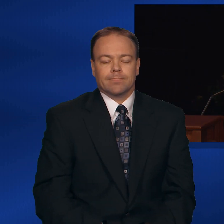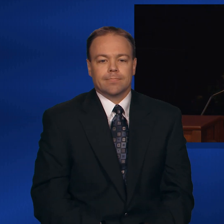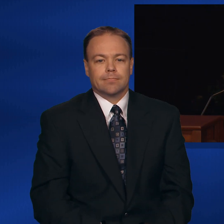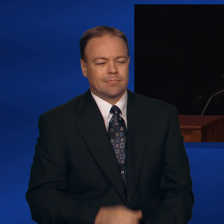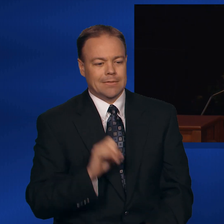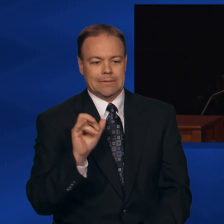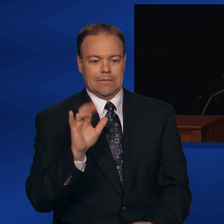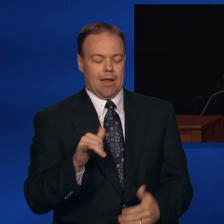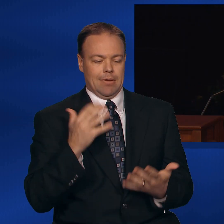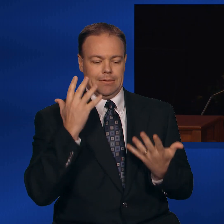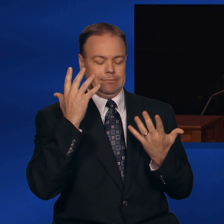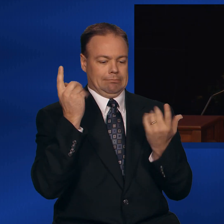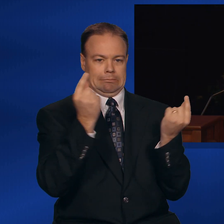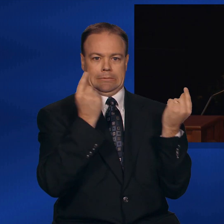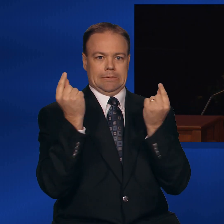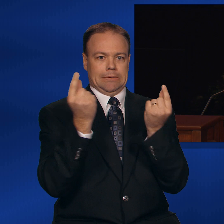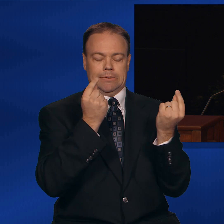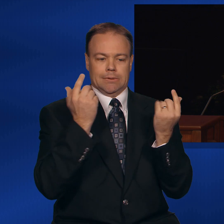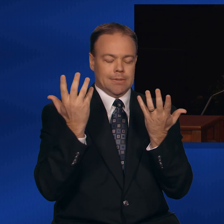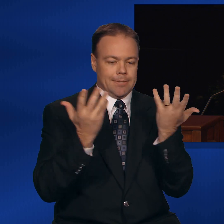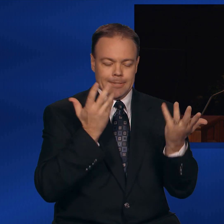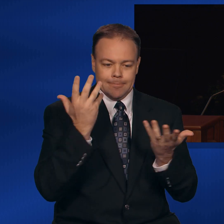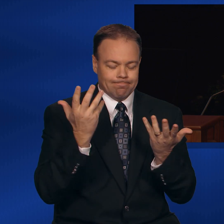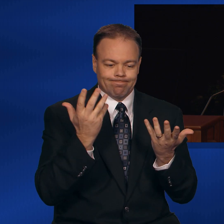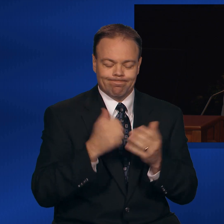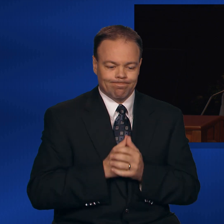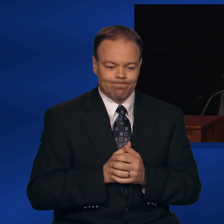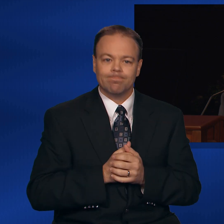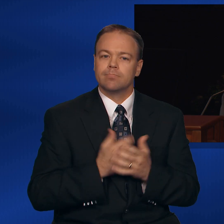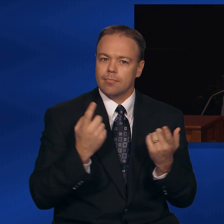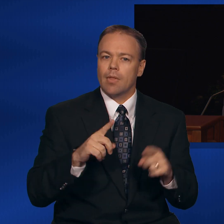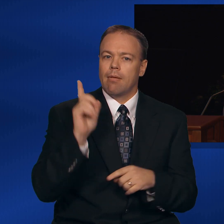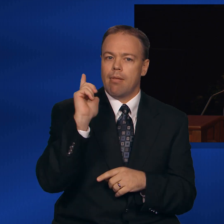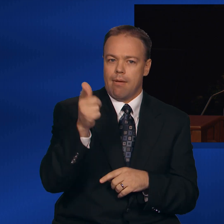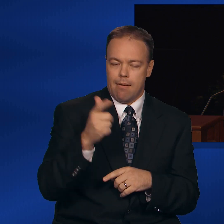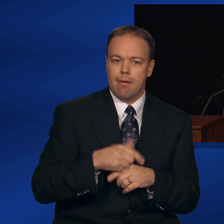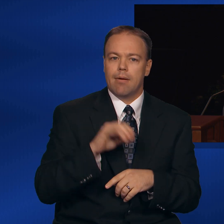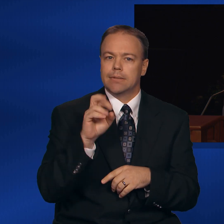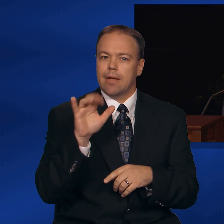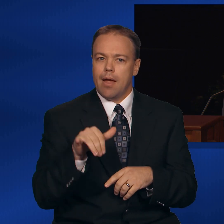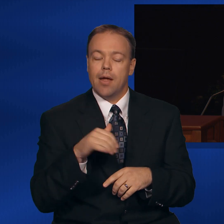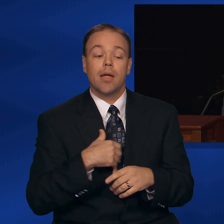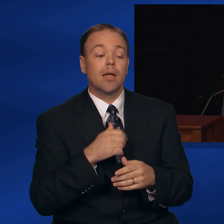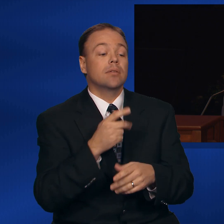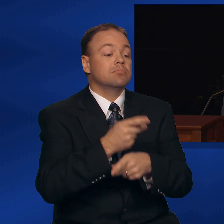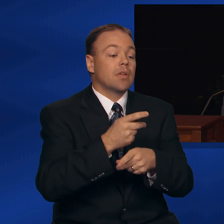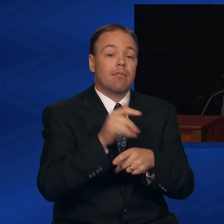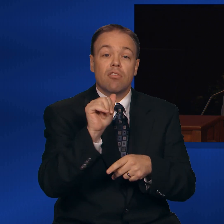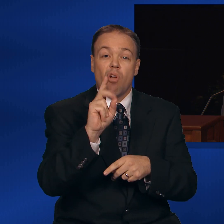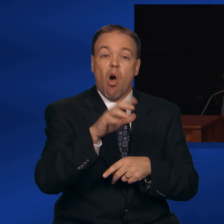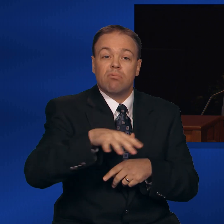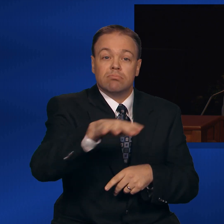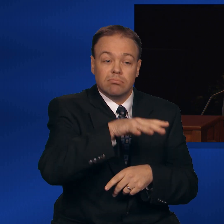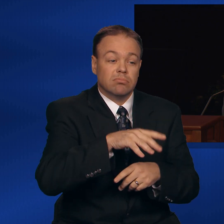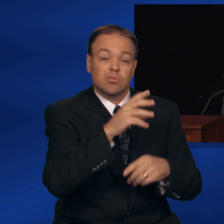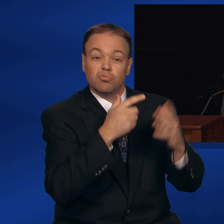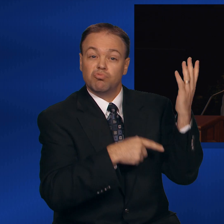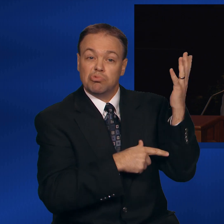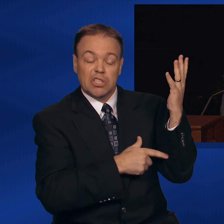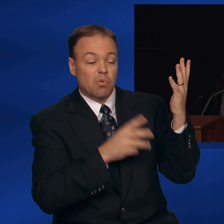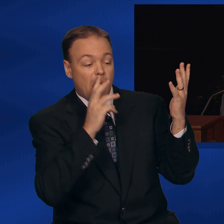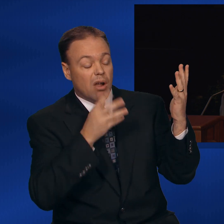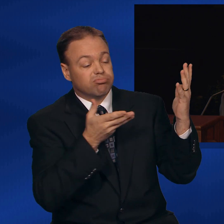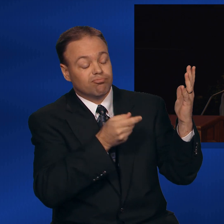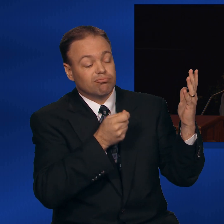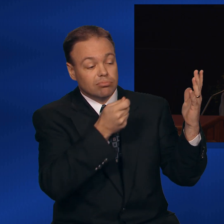Jerry did not know what to do. Later, while watering trees in his yard, this man of faith